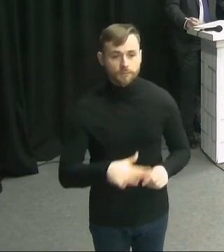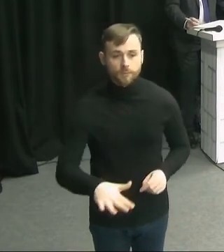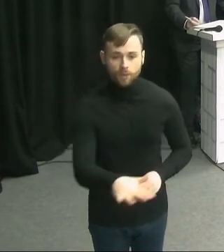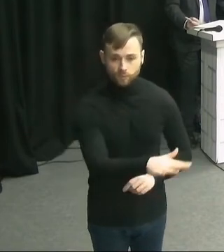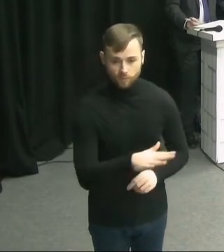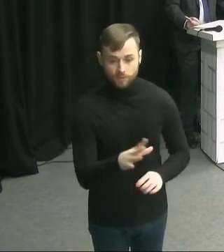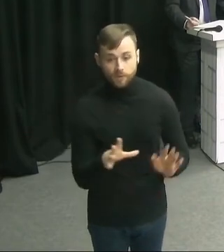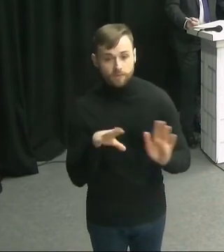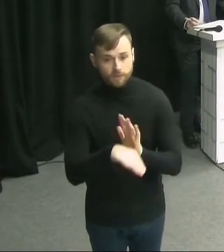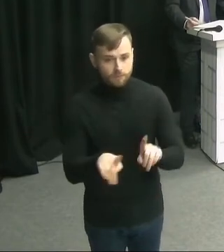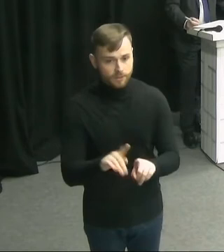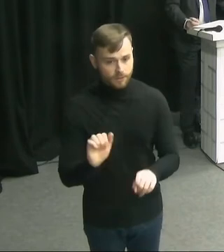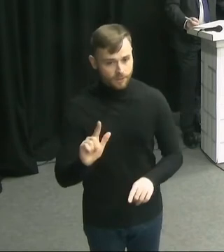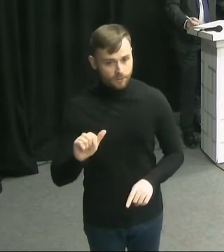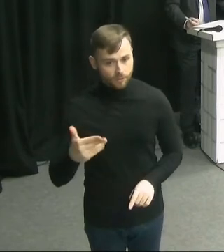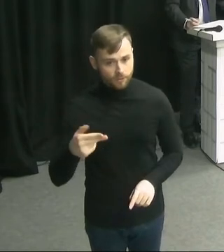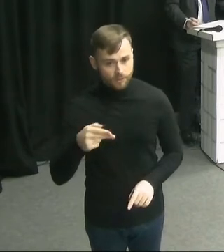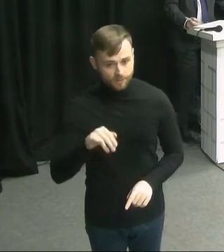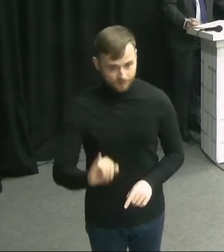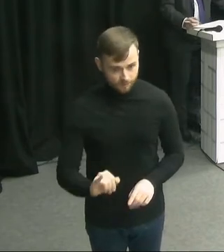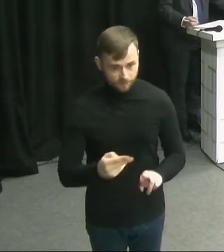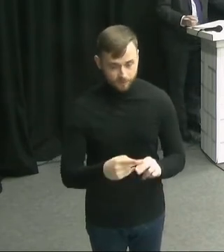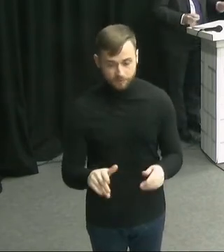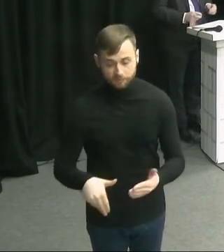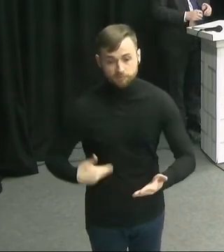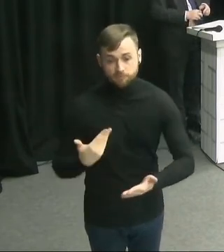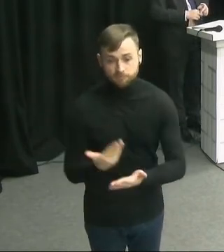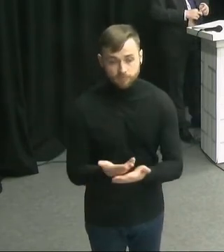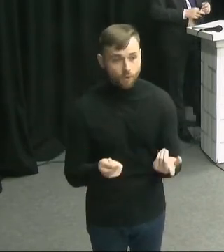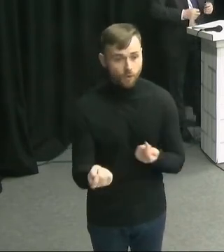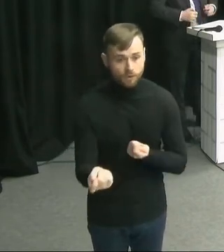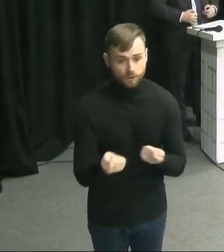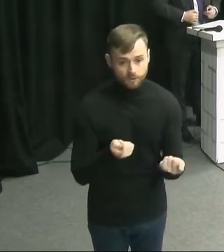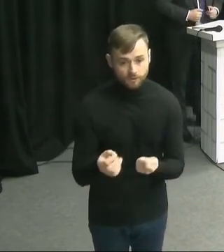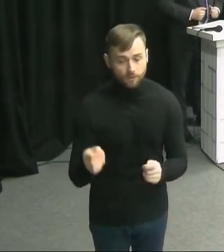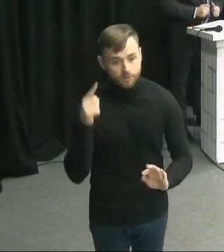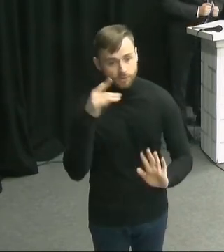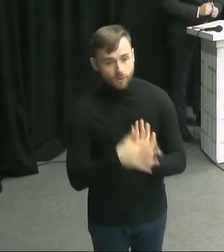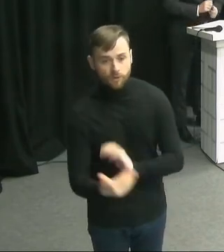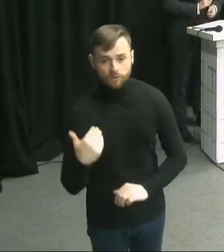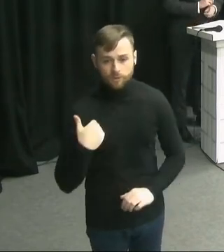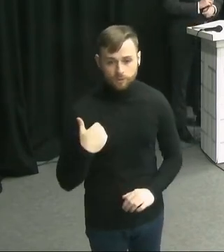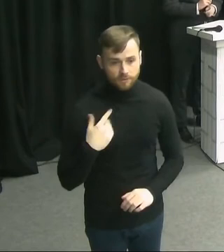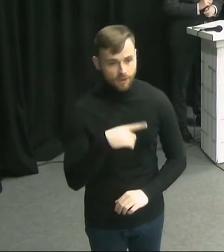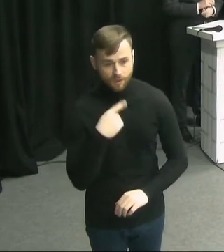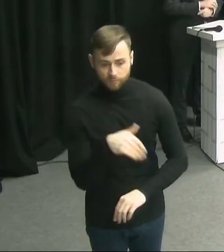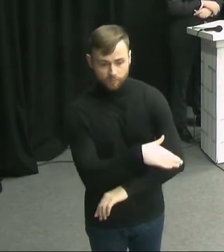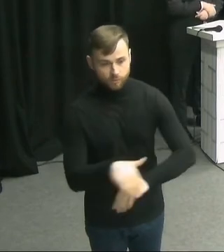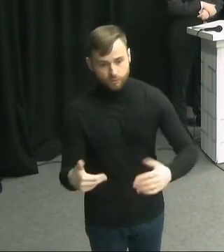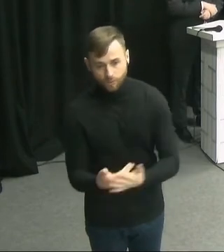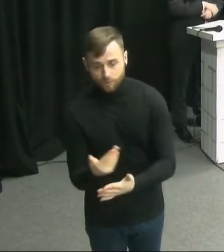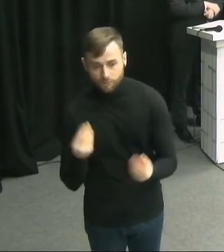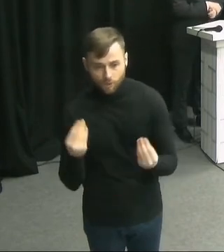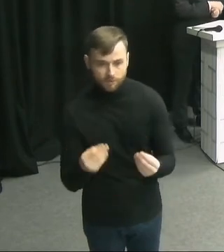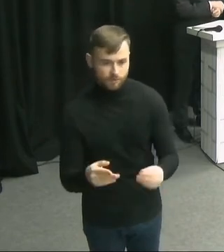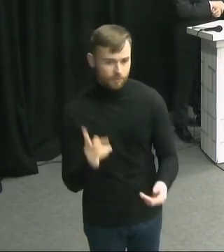Professor Juzelunas, with one exception. This is a community, so alumni are